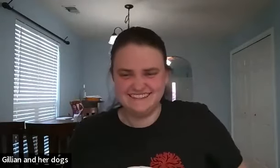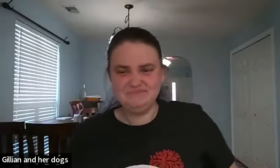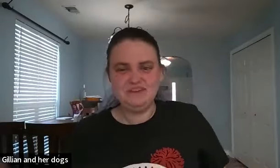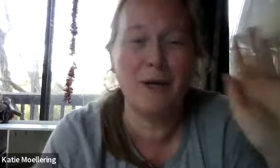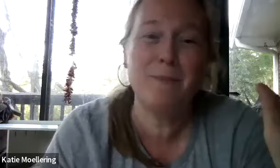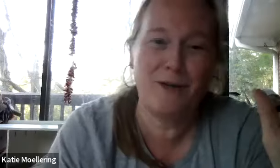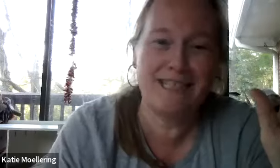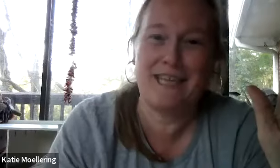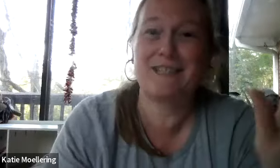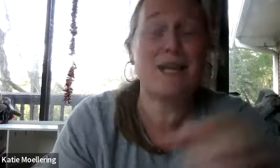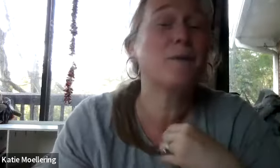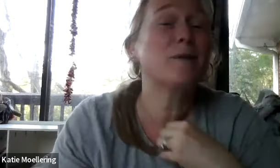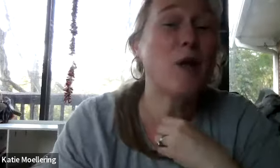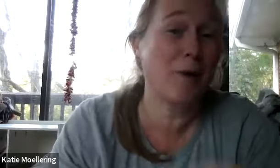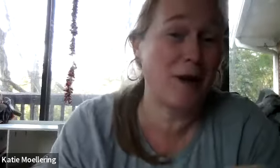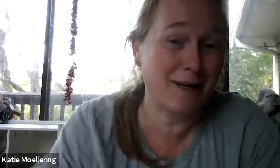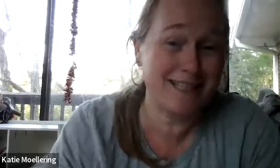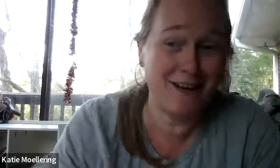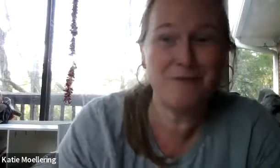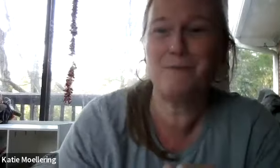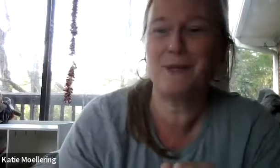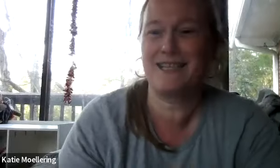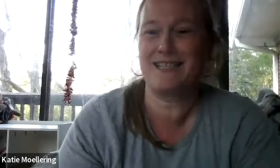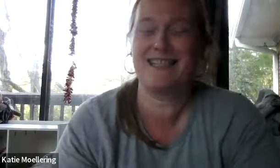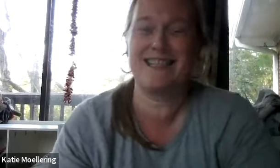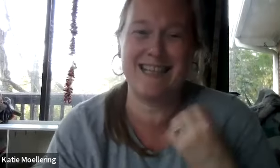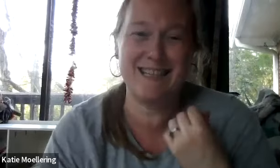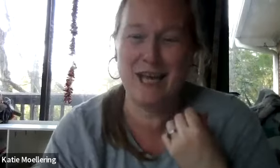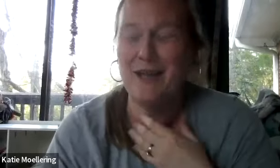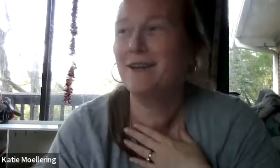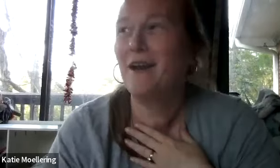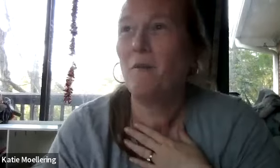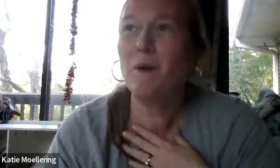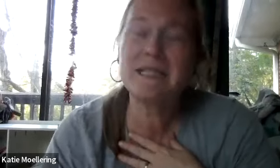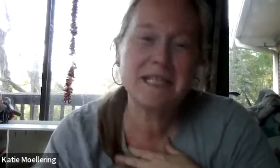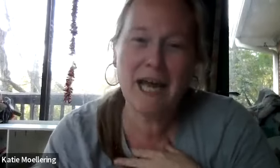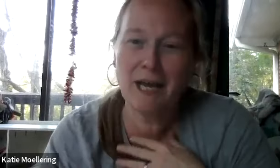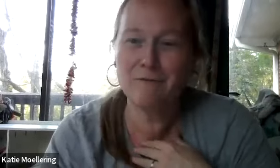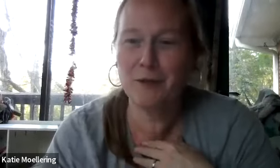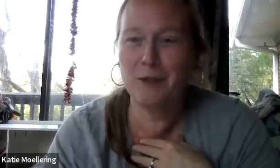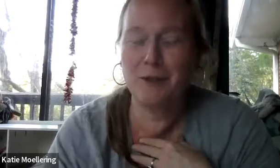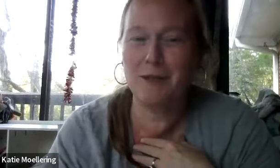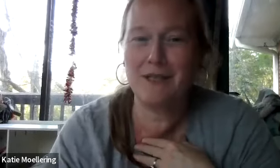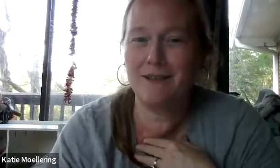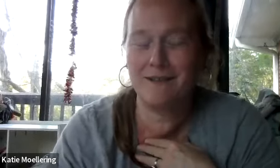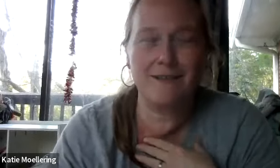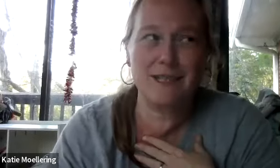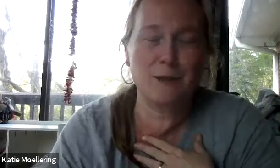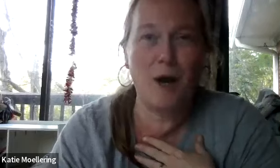Yeah. Okay, I'm unmuting to say this. I was so proud of myself because they said, what's the sign for the, is the